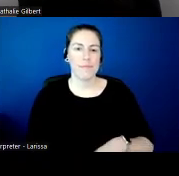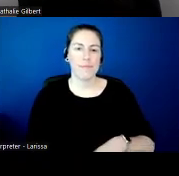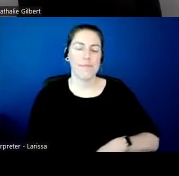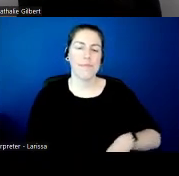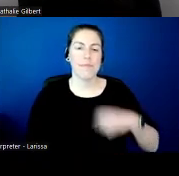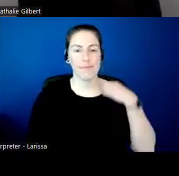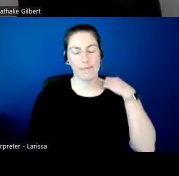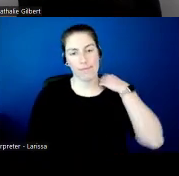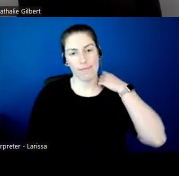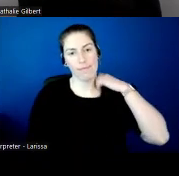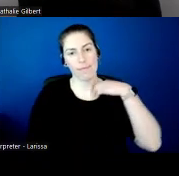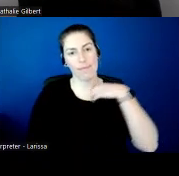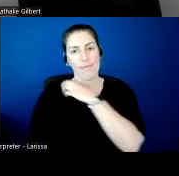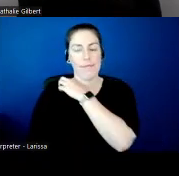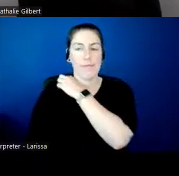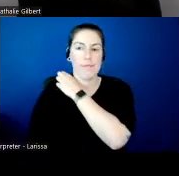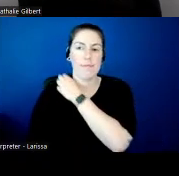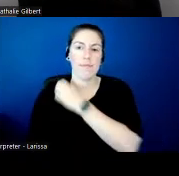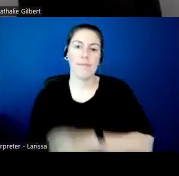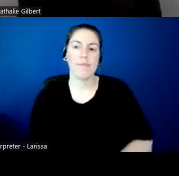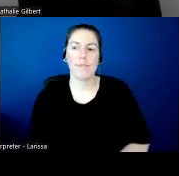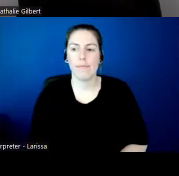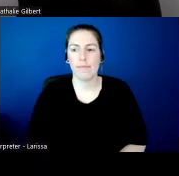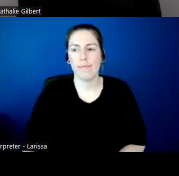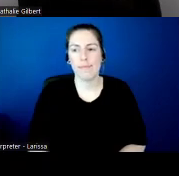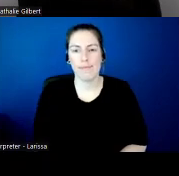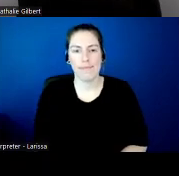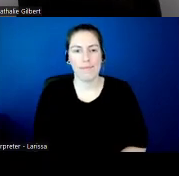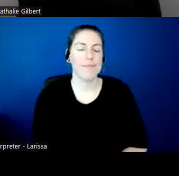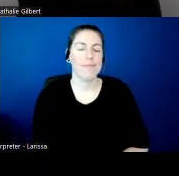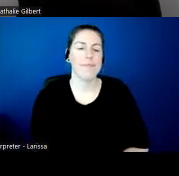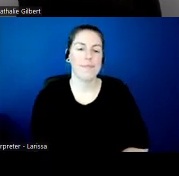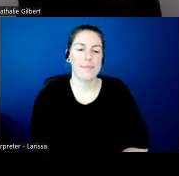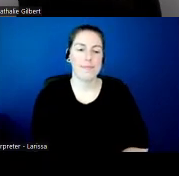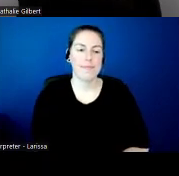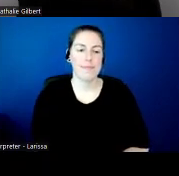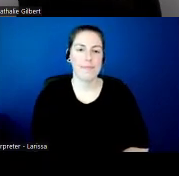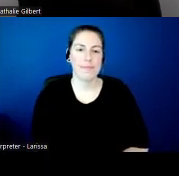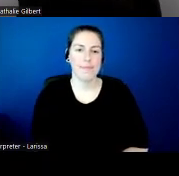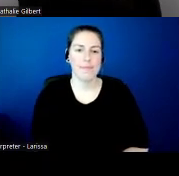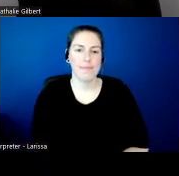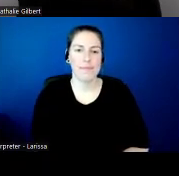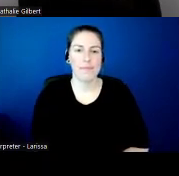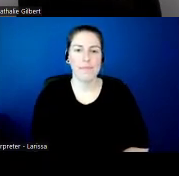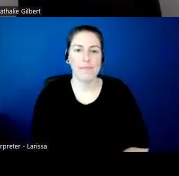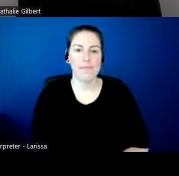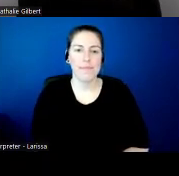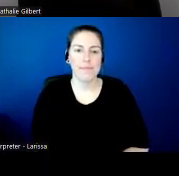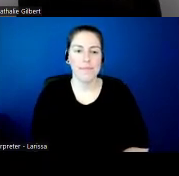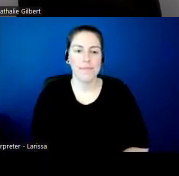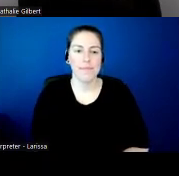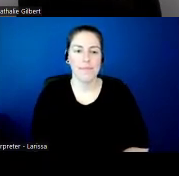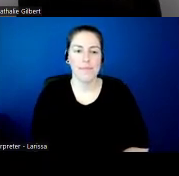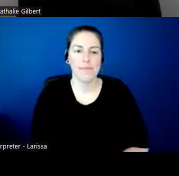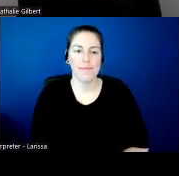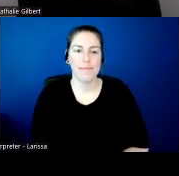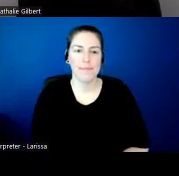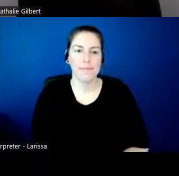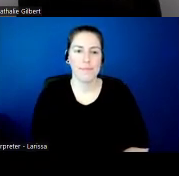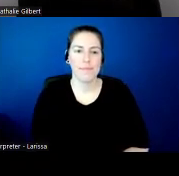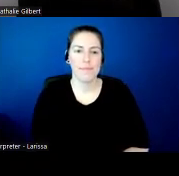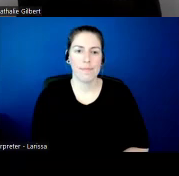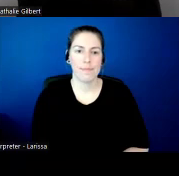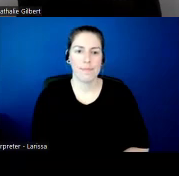what kind of day I've had, makes me feel happy when I'm feeling sad. It starts with a tingle in my